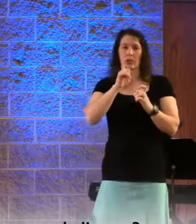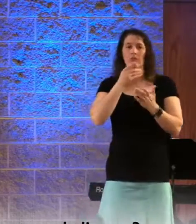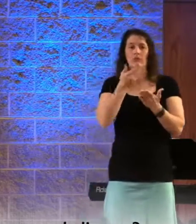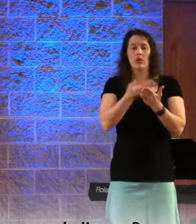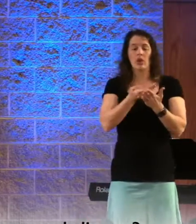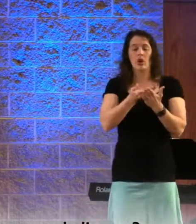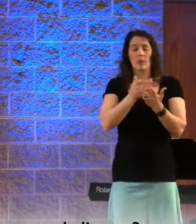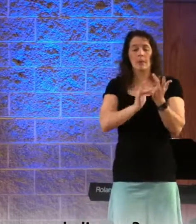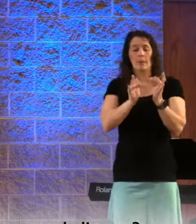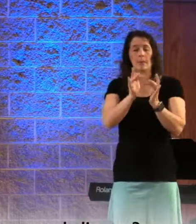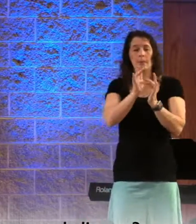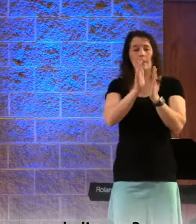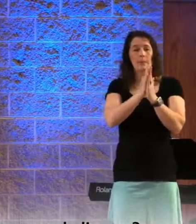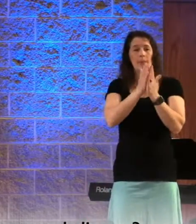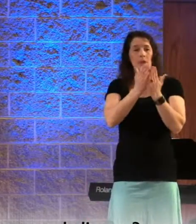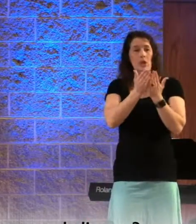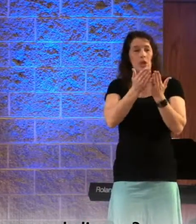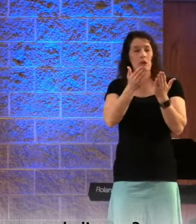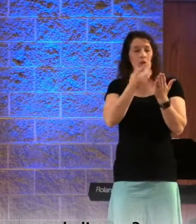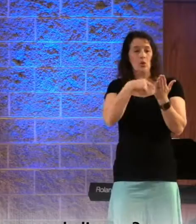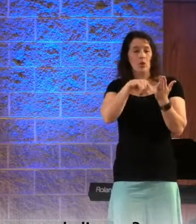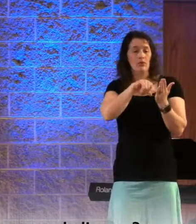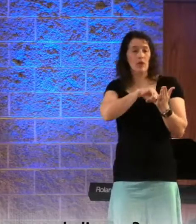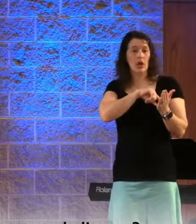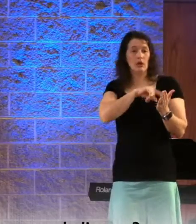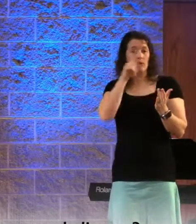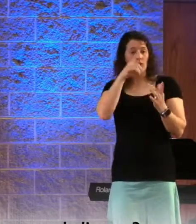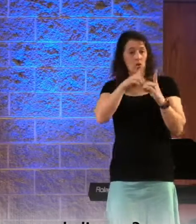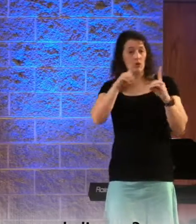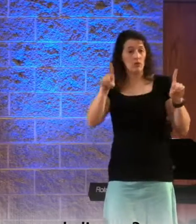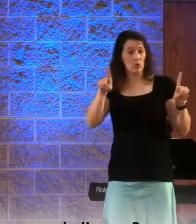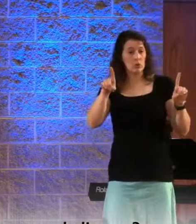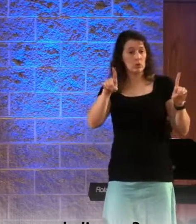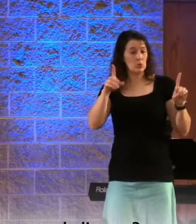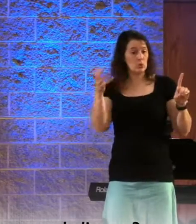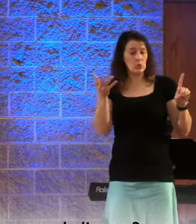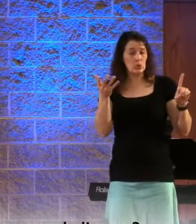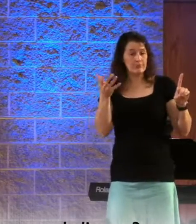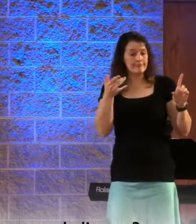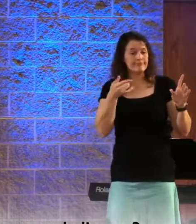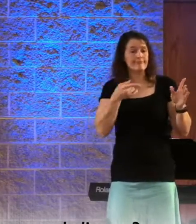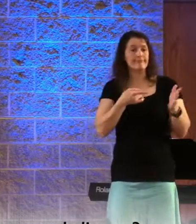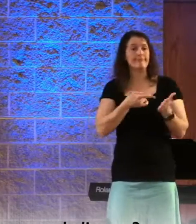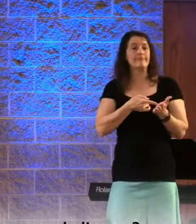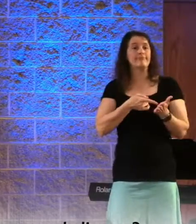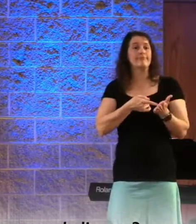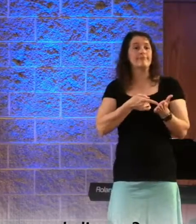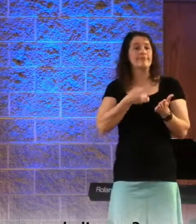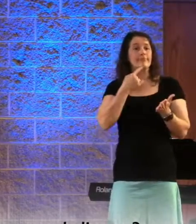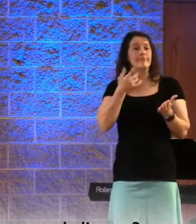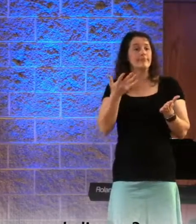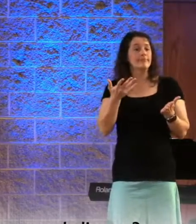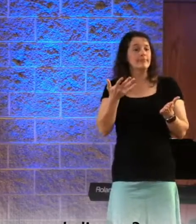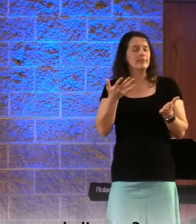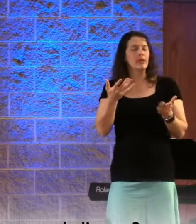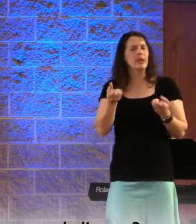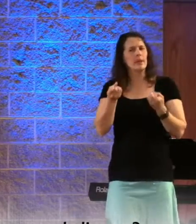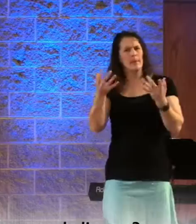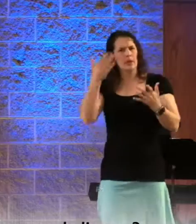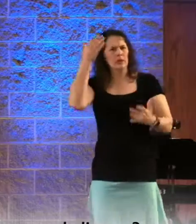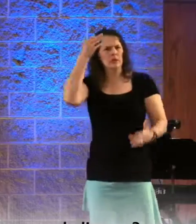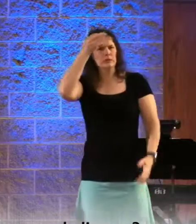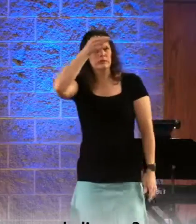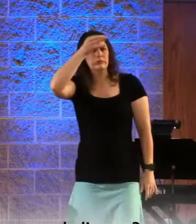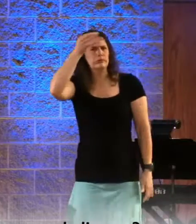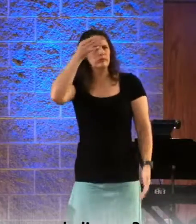what the biblical qualifications for divorce actually are. And many people don't even know what I'm even talking about here. And I can't get